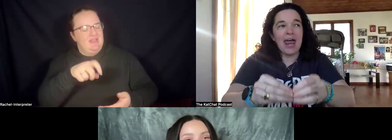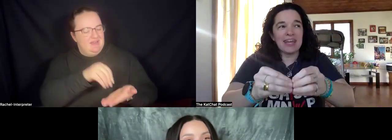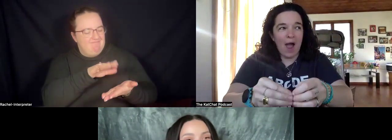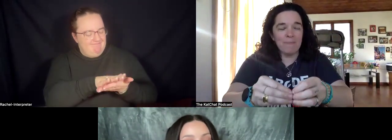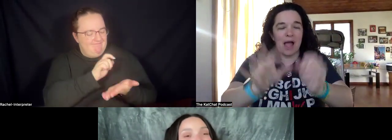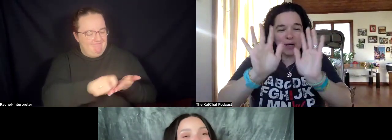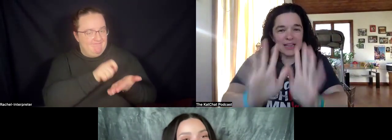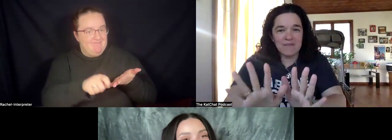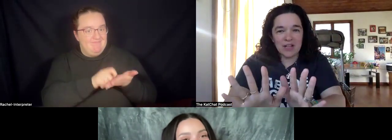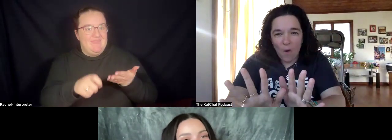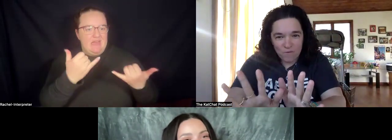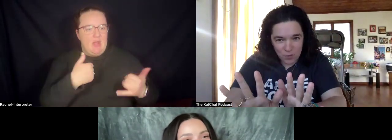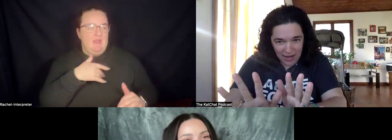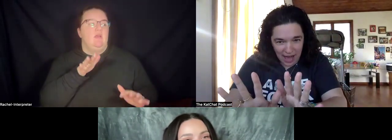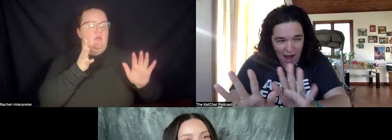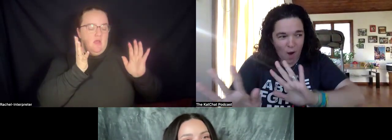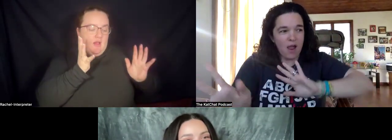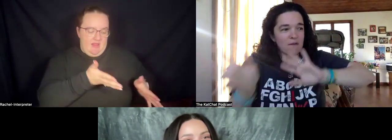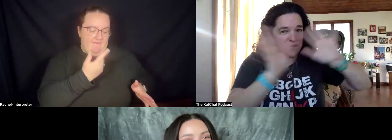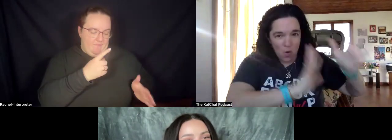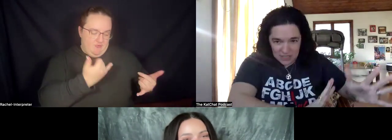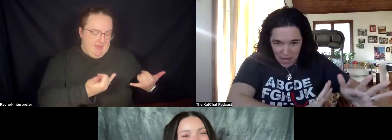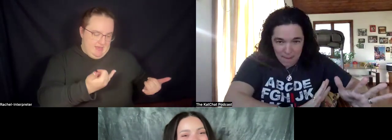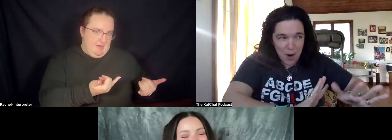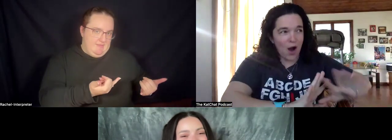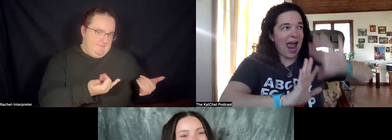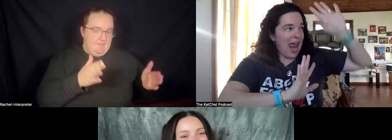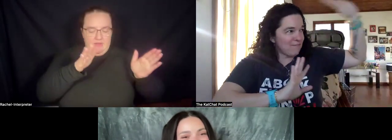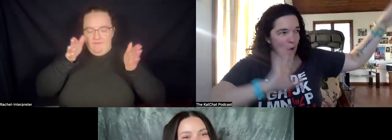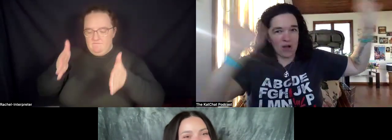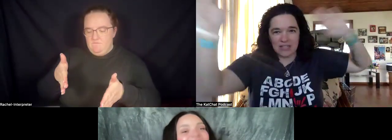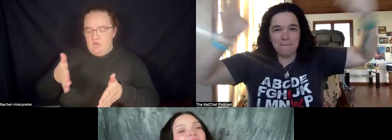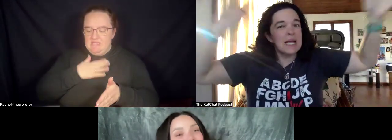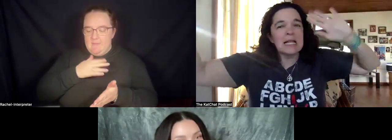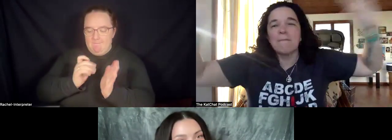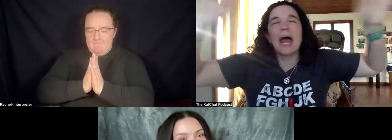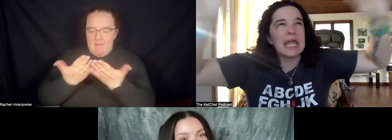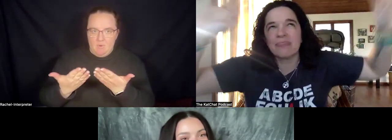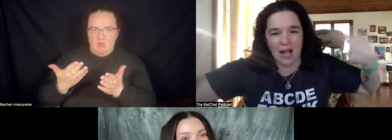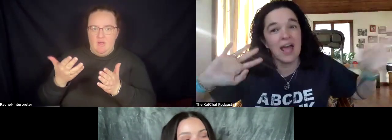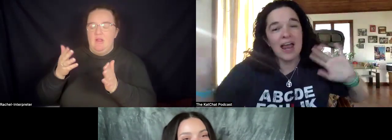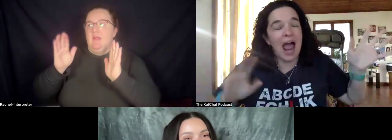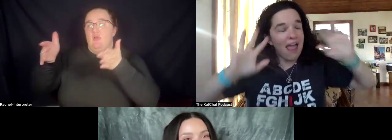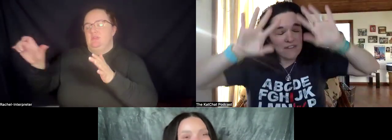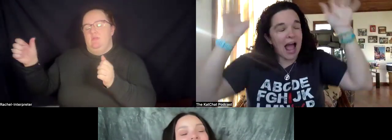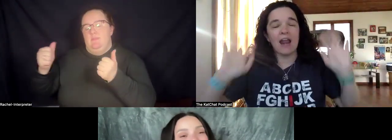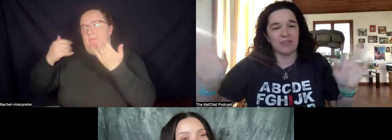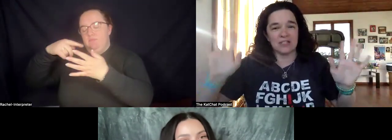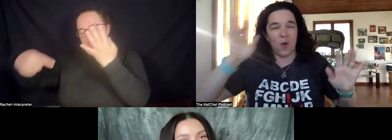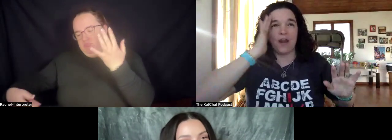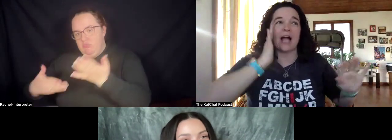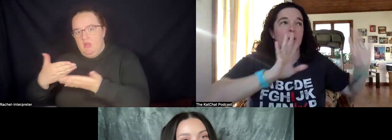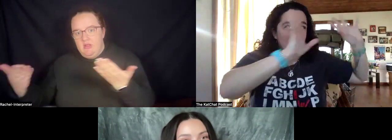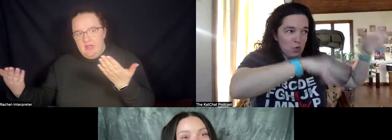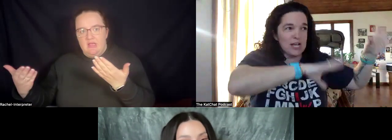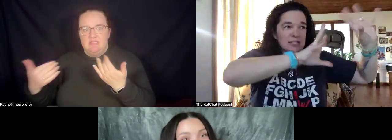paper. Now I'm gonna leave it alone for right now. Focus on my book and focus on many things. I have a lot of